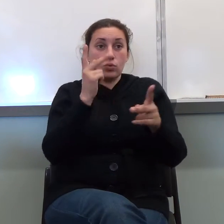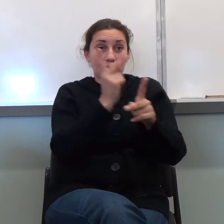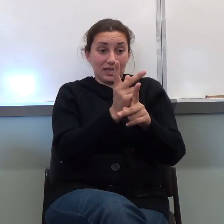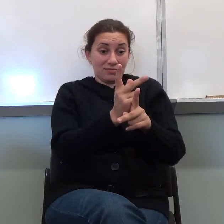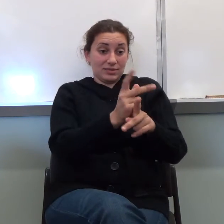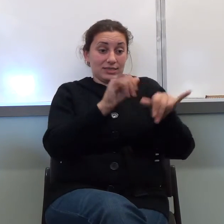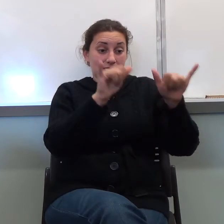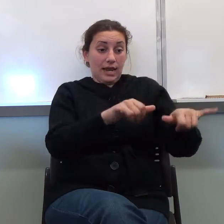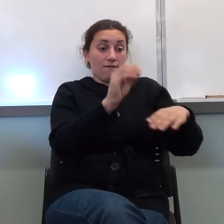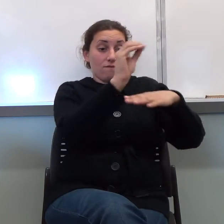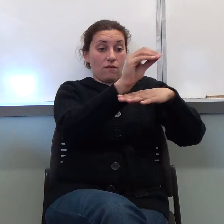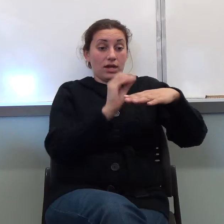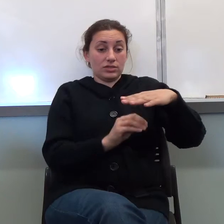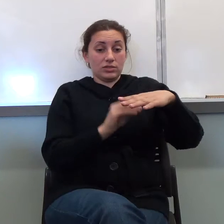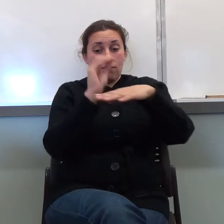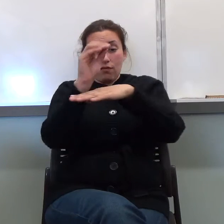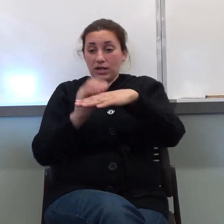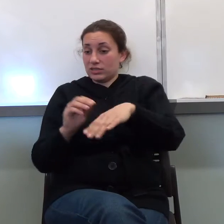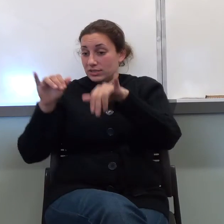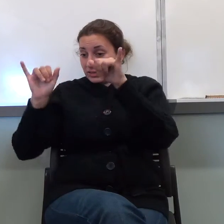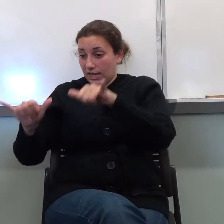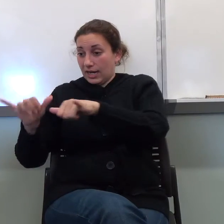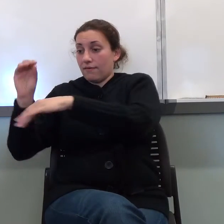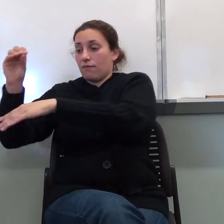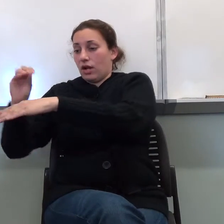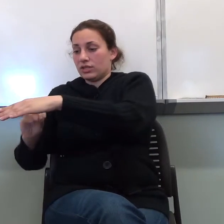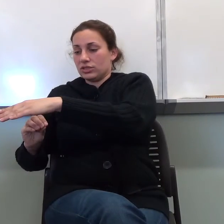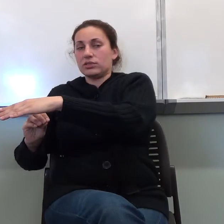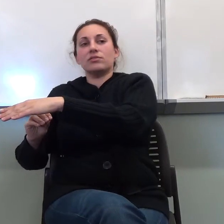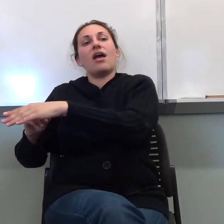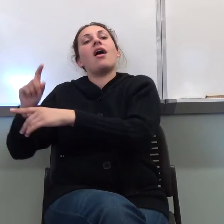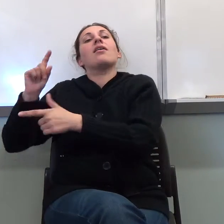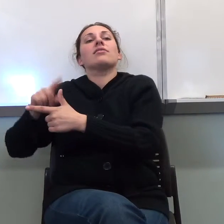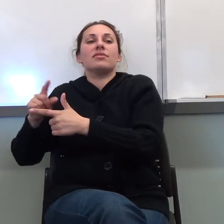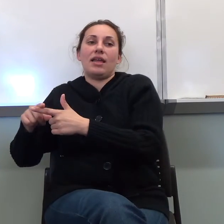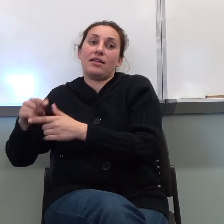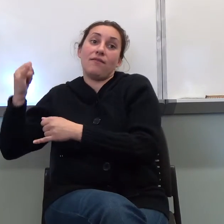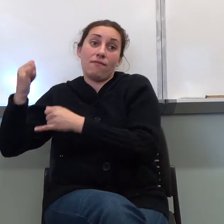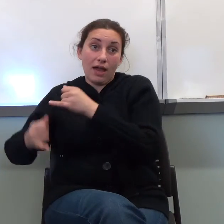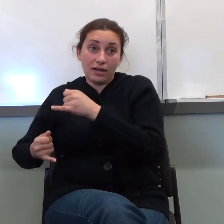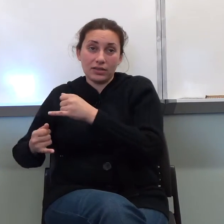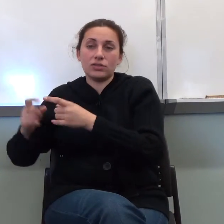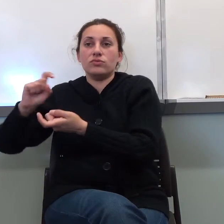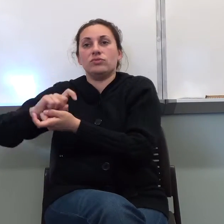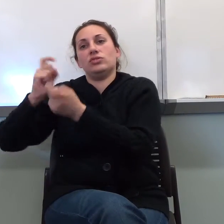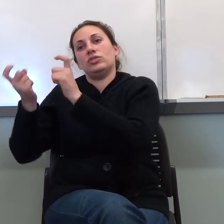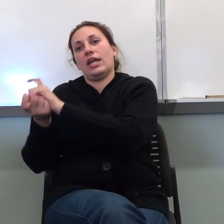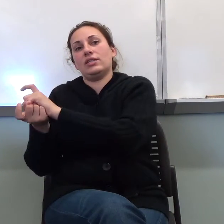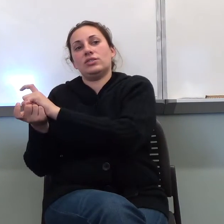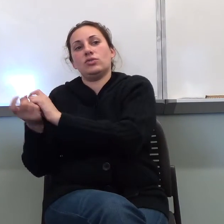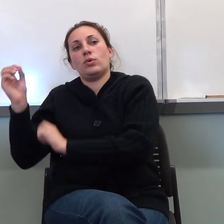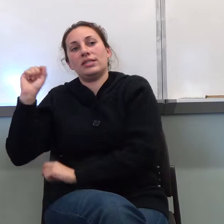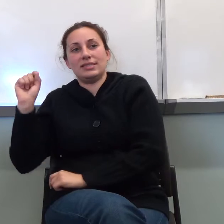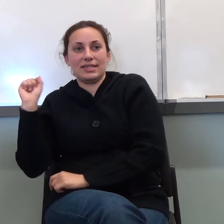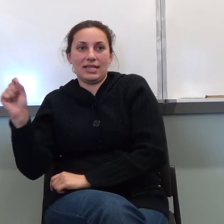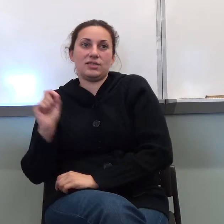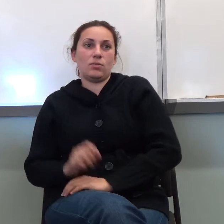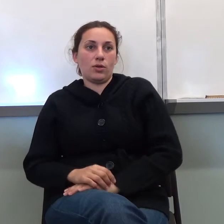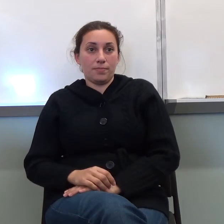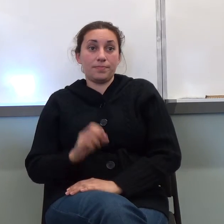end, and at the very end you convert it into a decimal form. So it's a little subtle there, because sometimes people